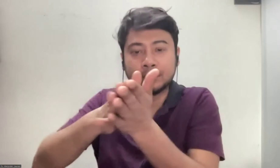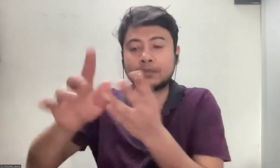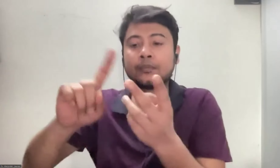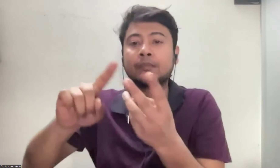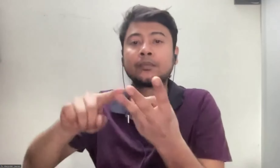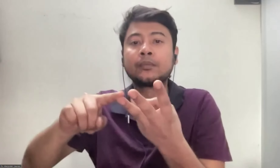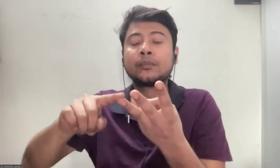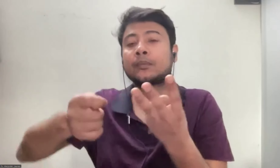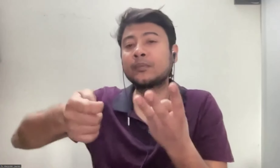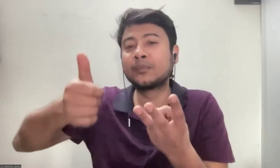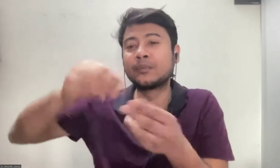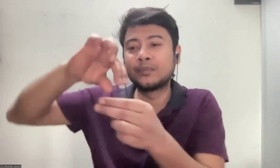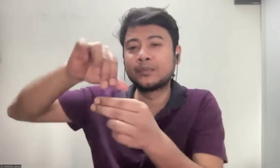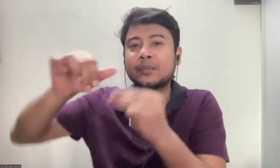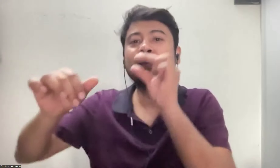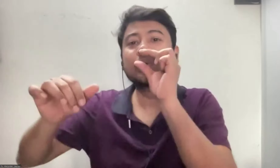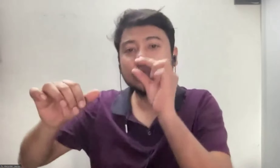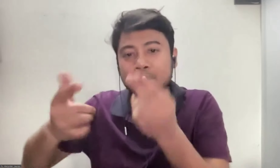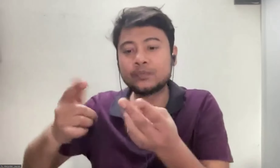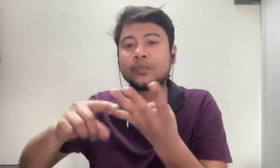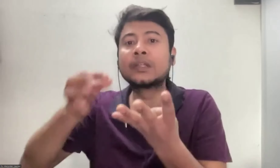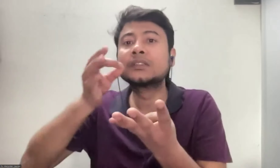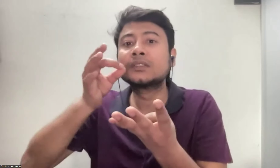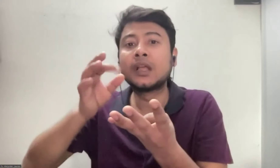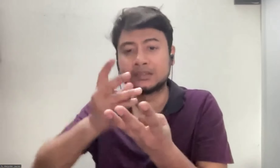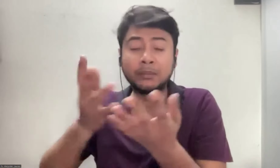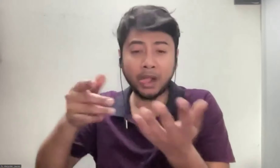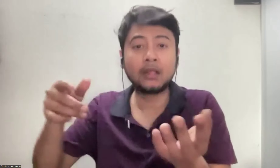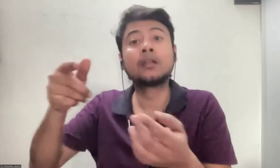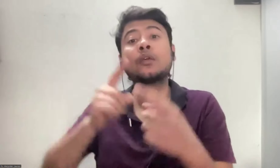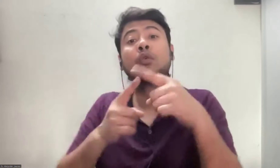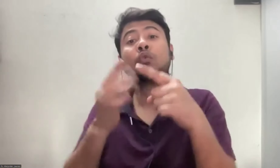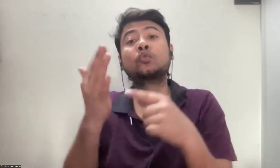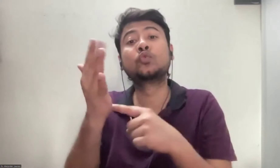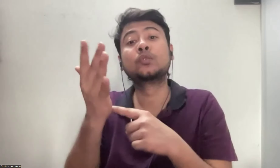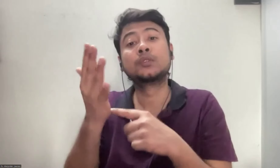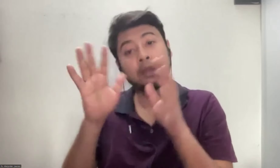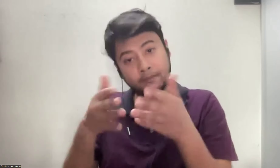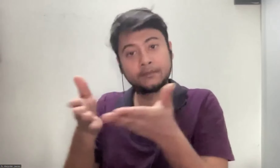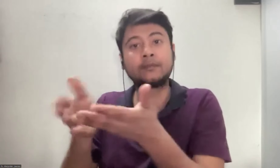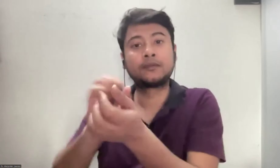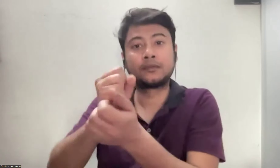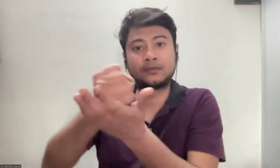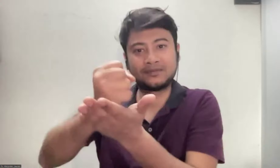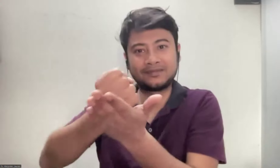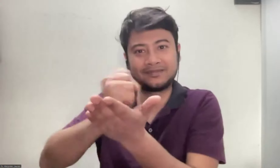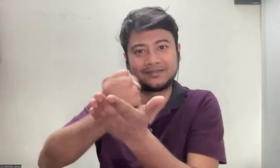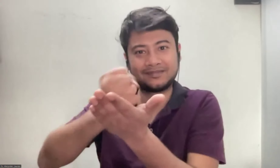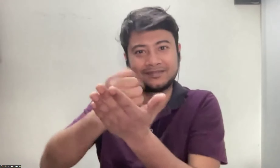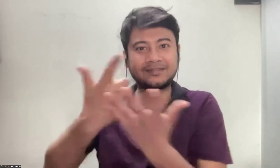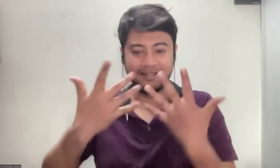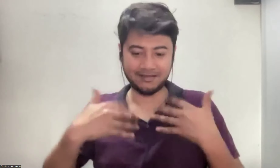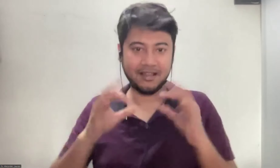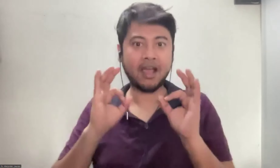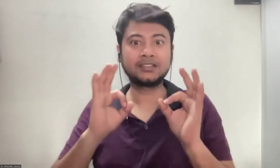cold drink or drinks which has Tulsi. Some people will tell you that, they has medicinal property. It has medicinal property, but